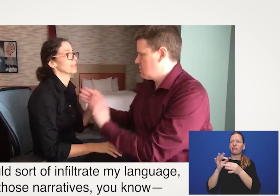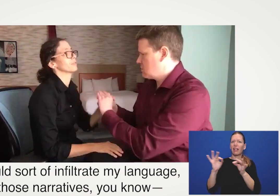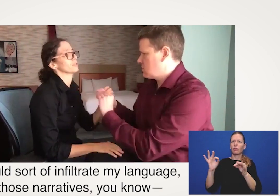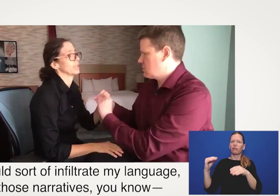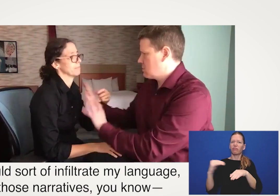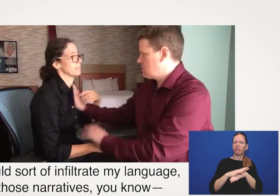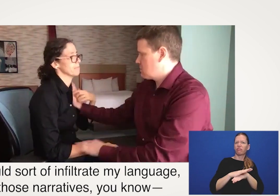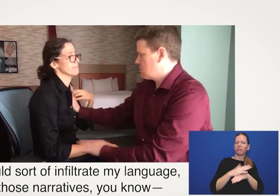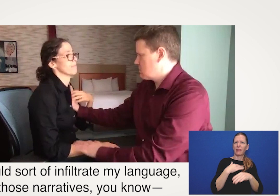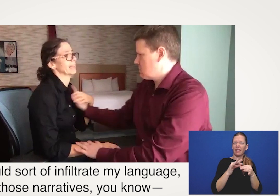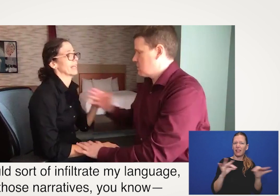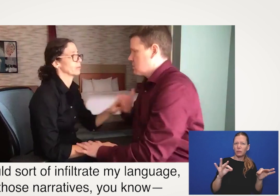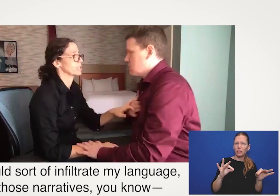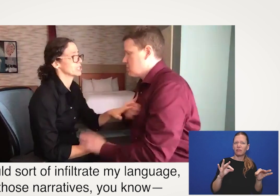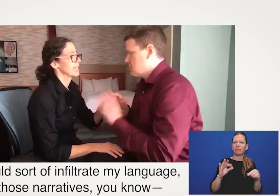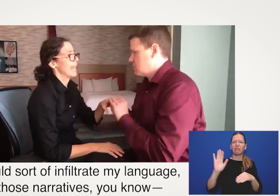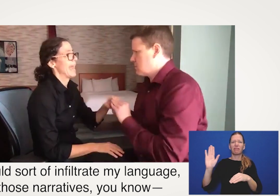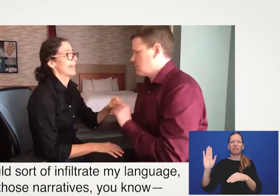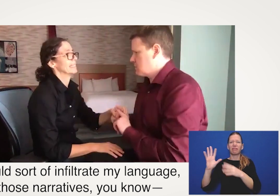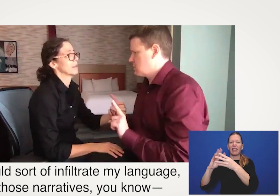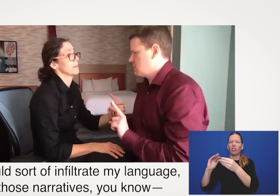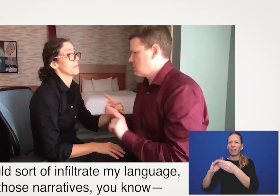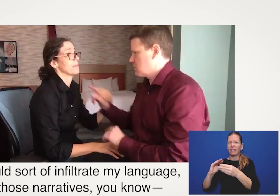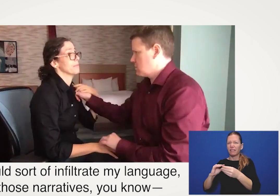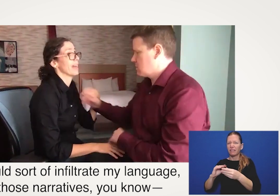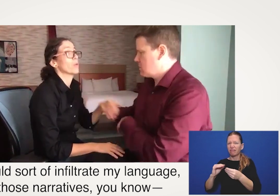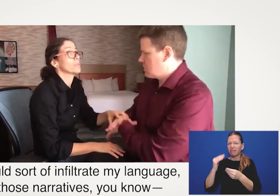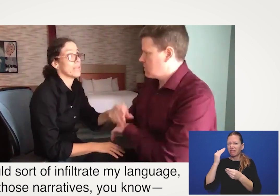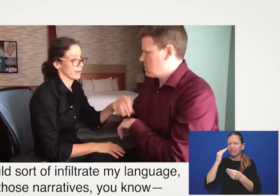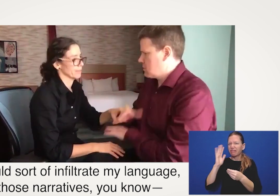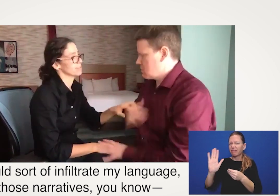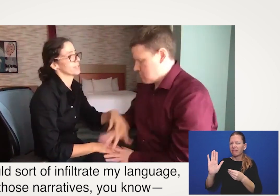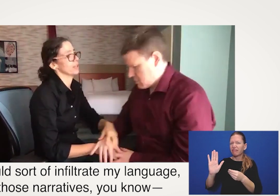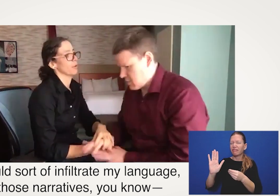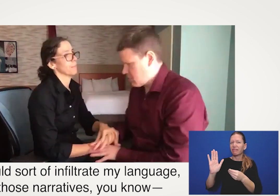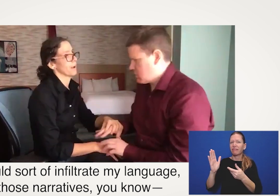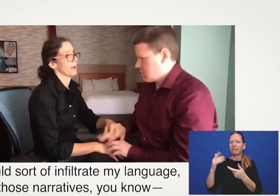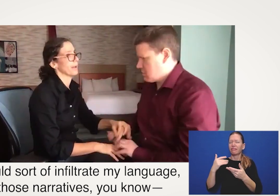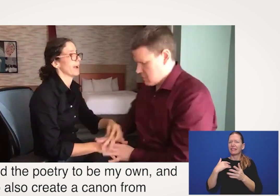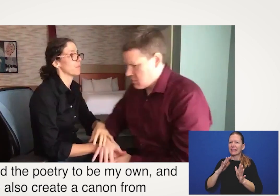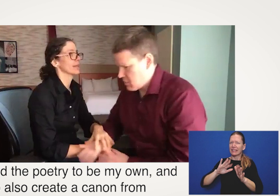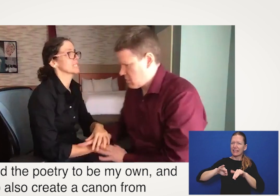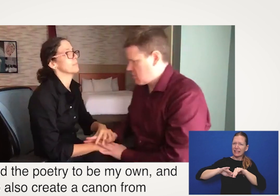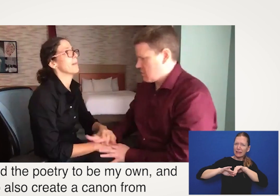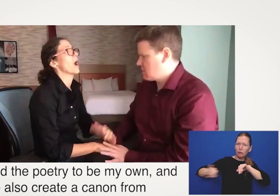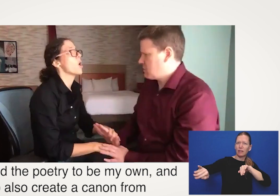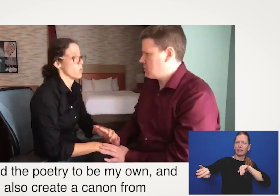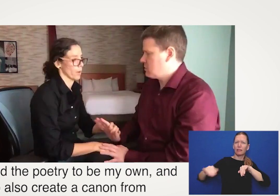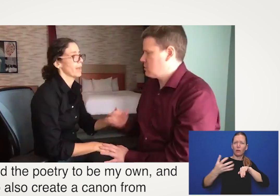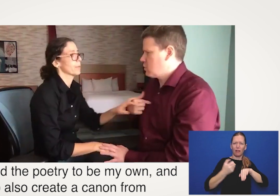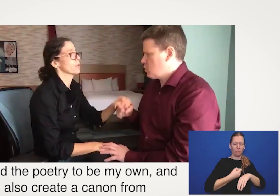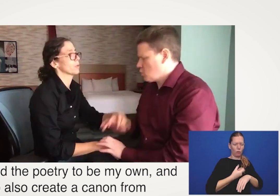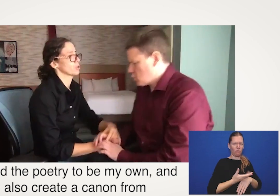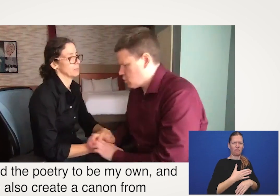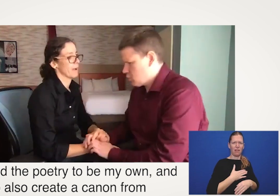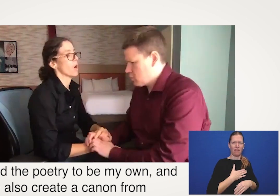sort of infiltrate my language, and that those narratives, I wanted it to be my own.